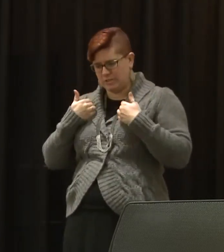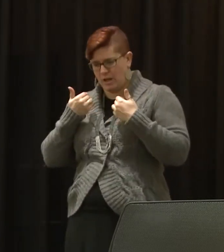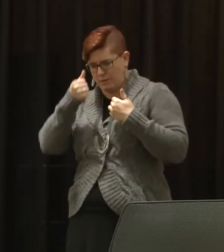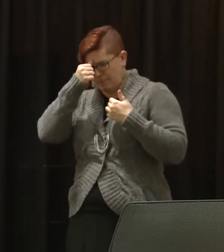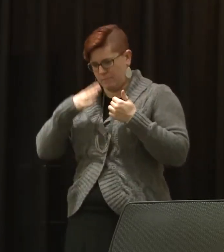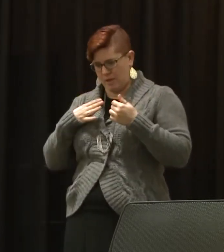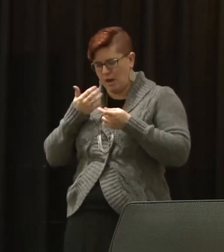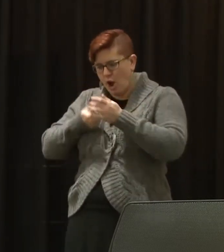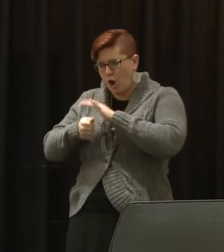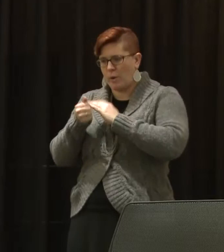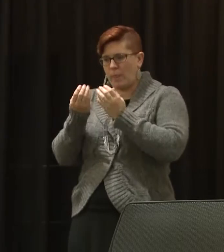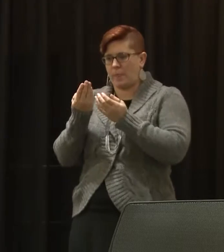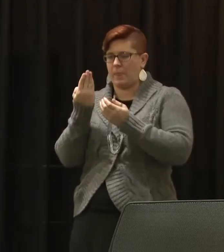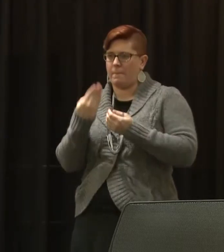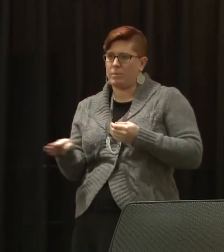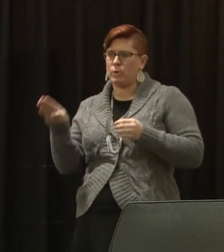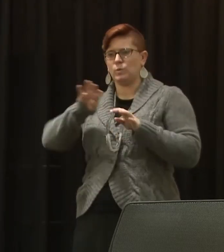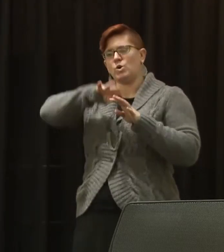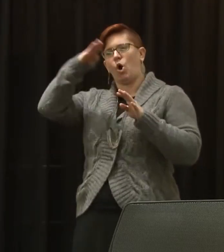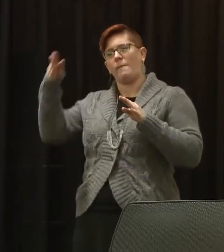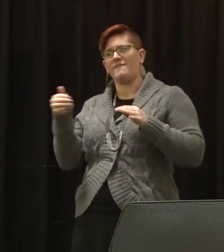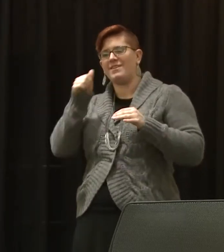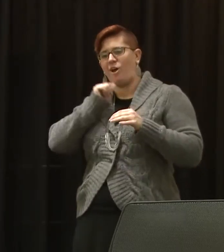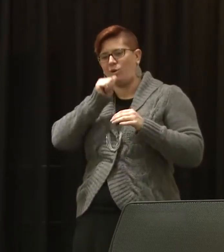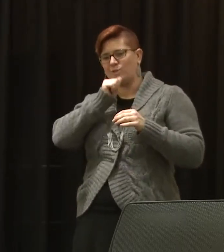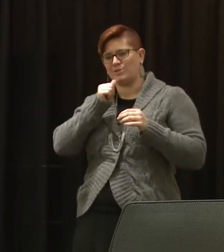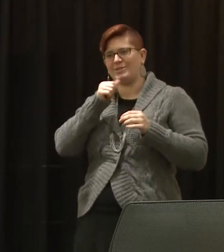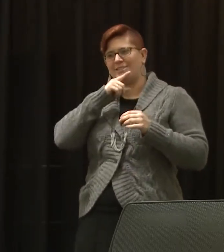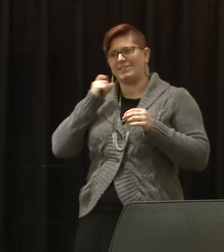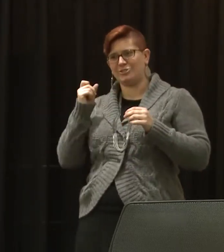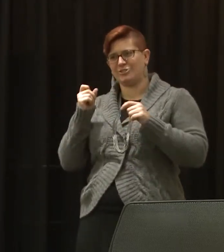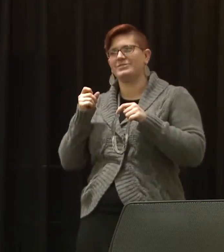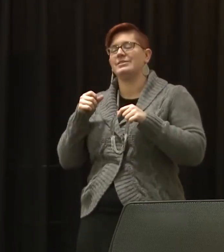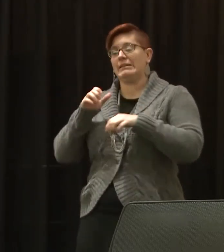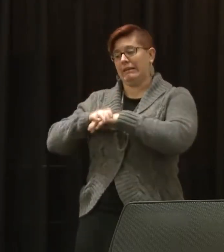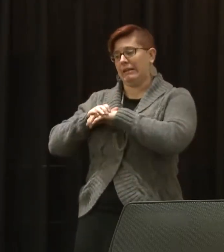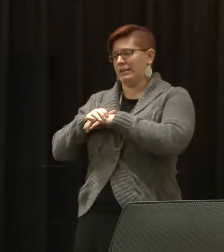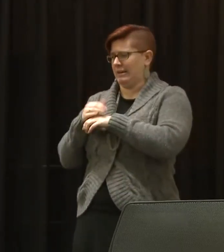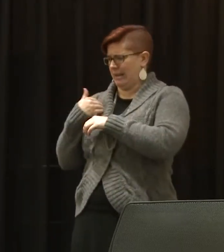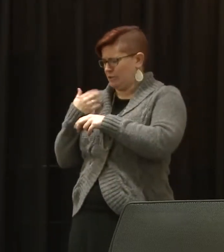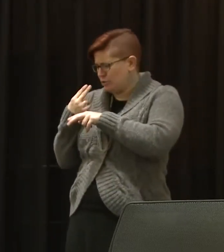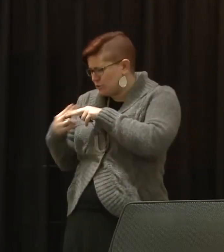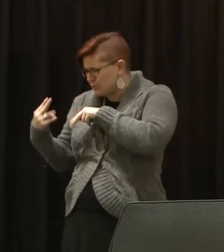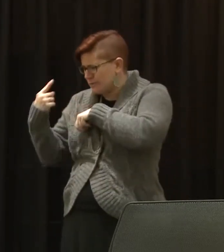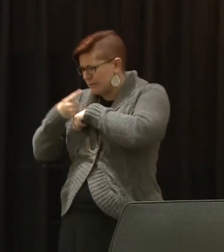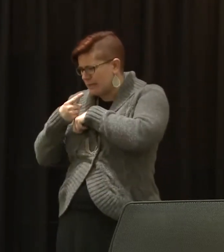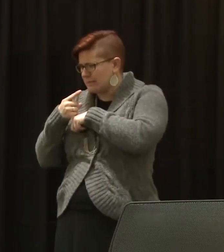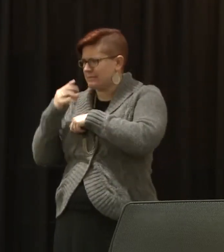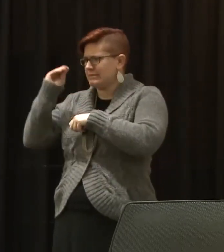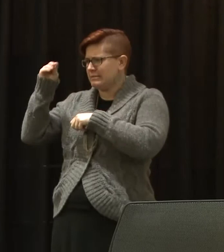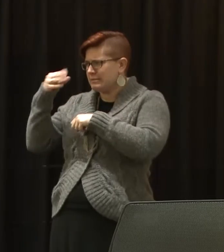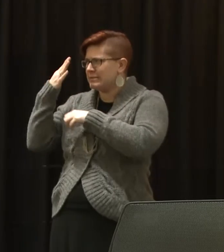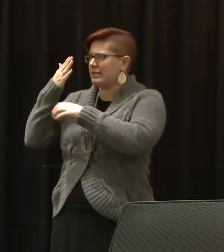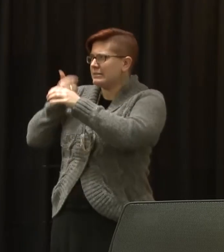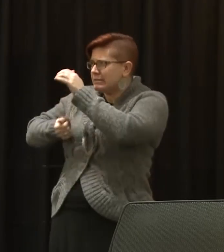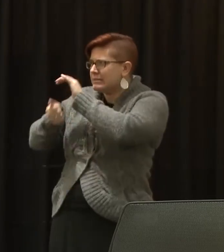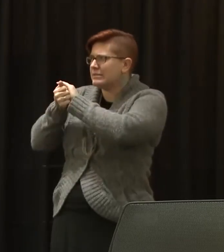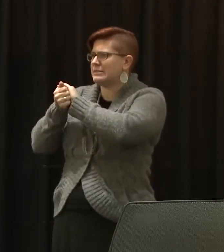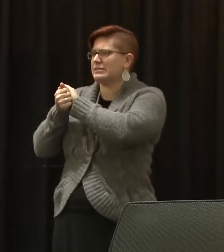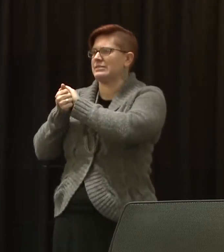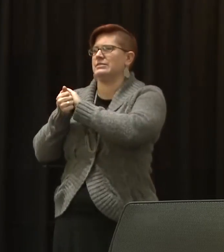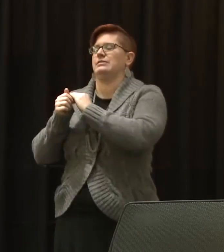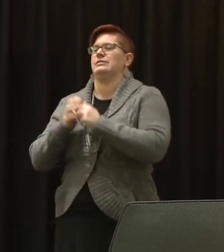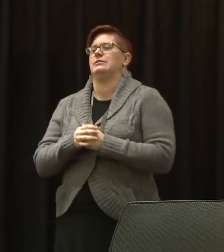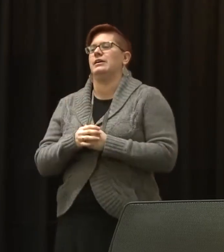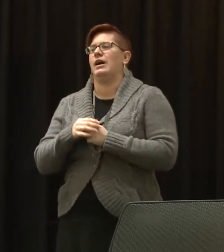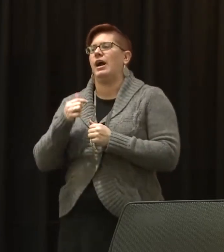blue dome of the Arizona desert. In England, the days grew shorter, while the sun remained hidden behind a perpetual blanket of clouds.